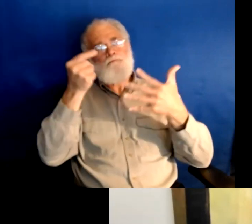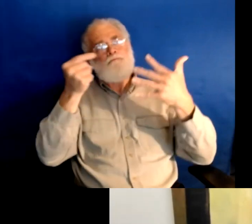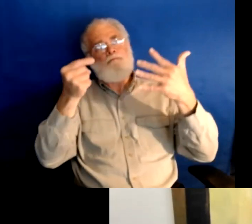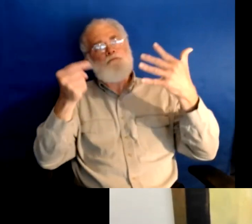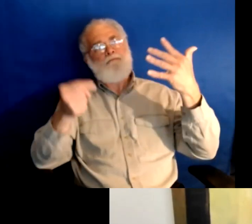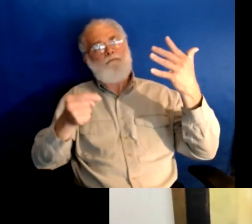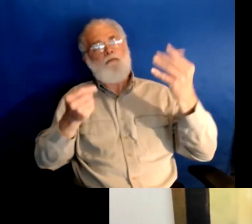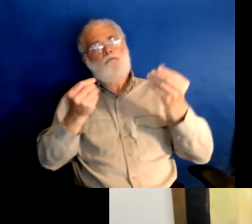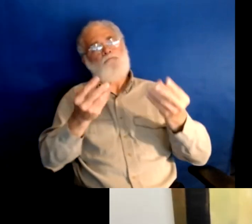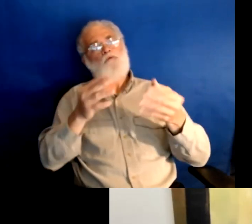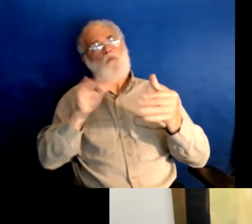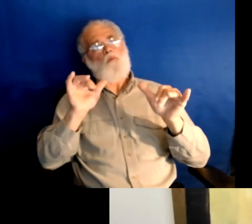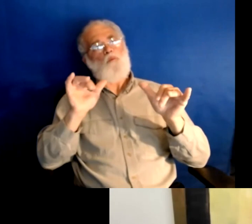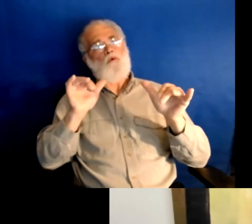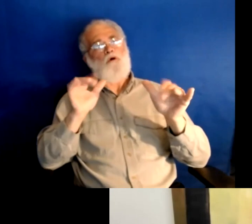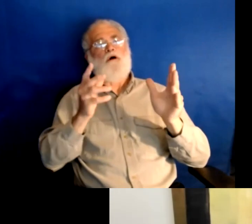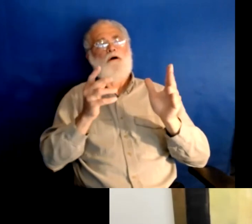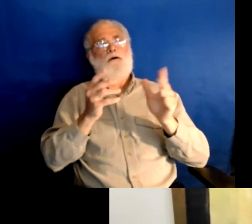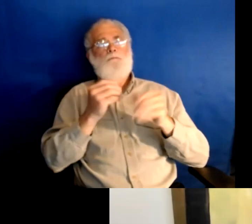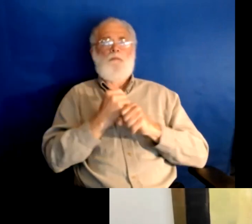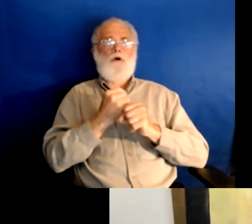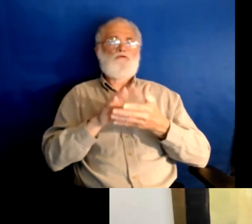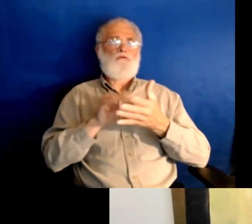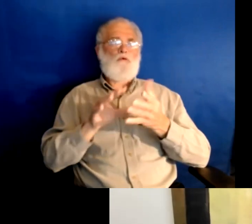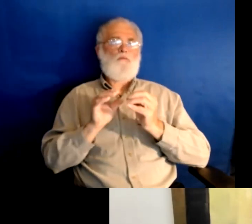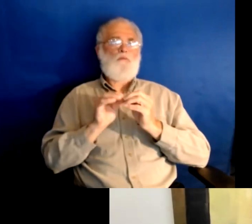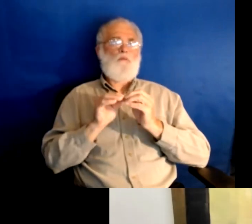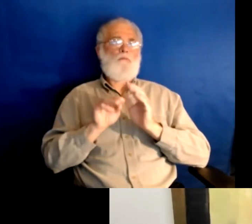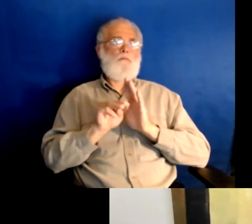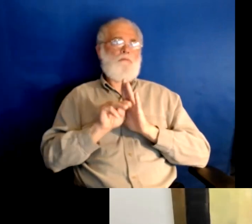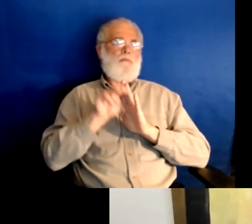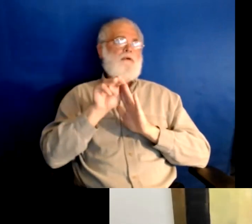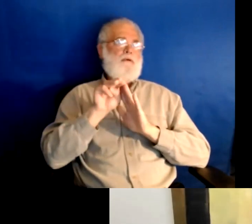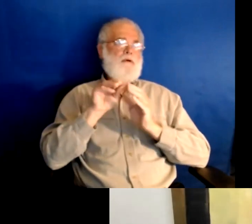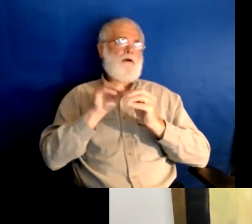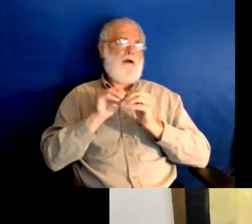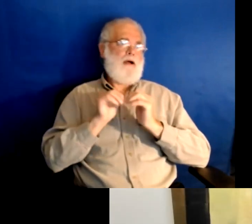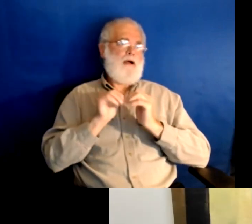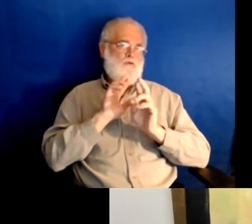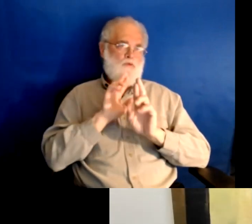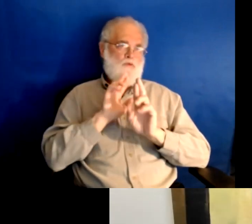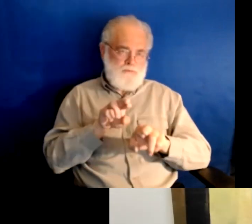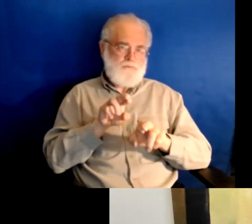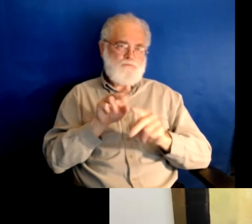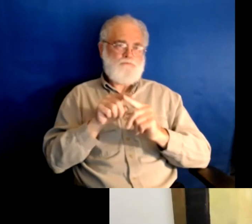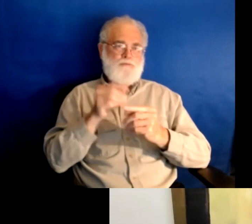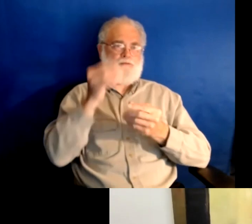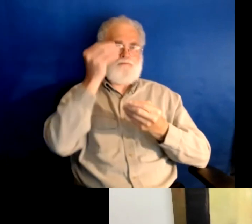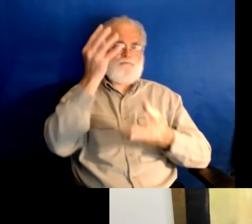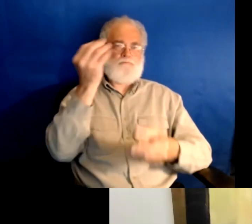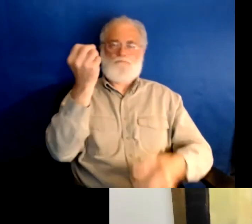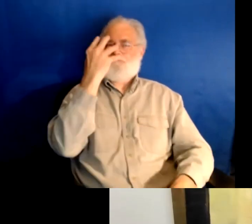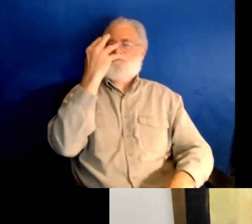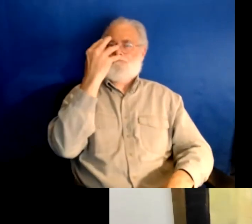first. I want you to understand this information and make the students more mature and how